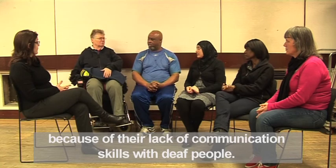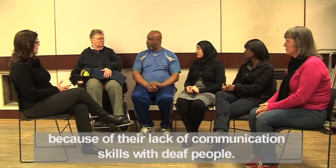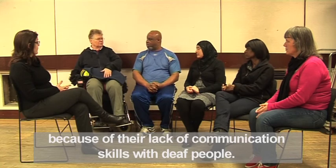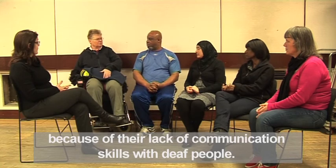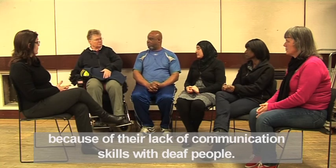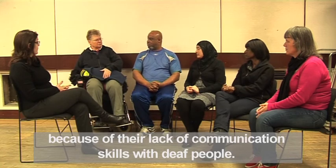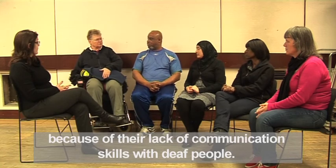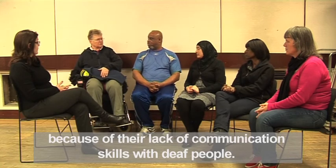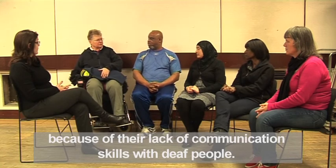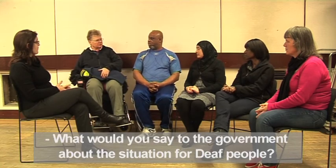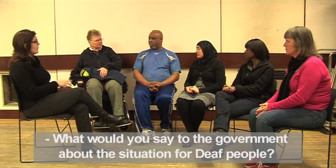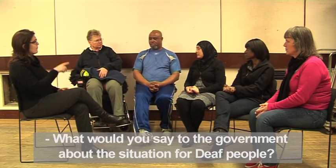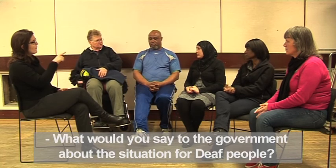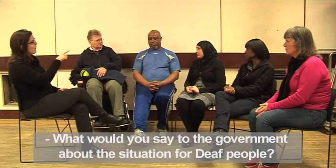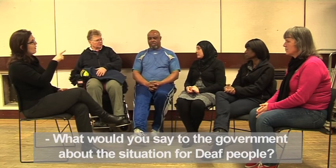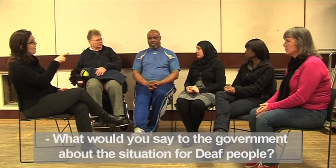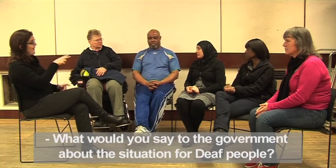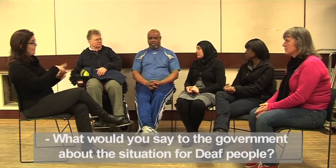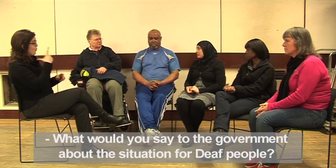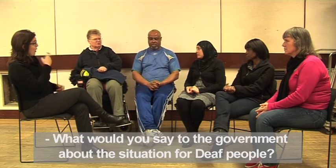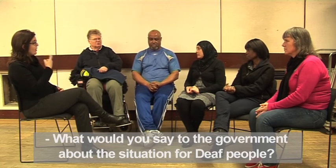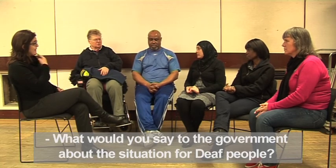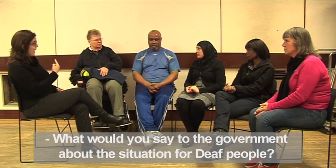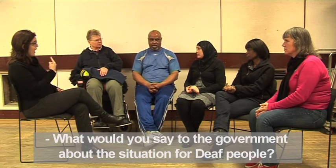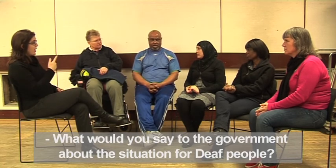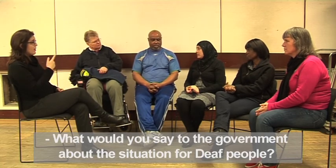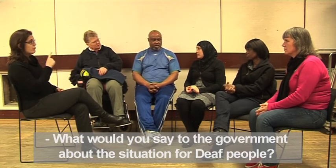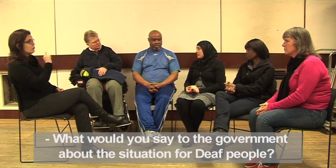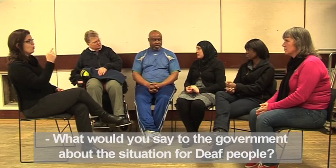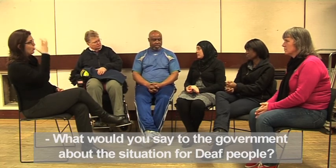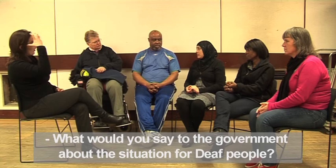What would you say to the government about the situation for deaf people?